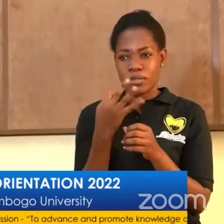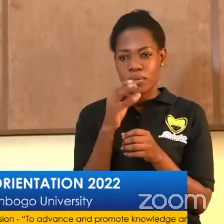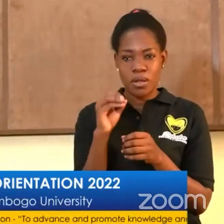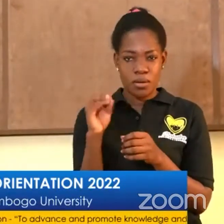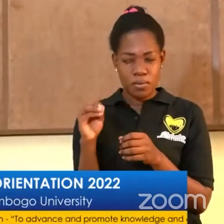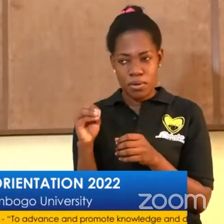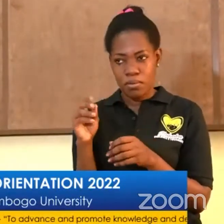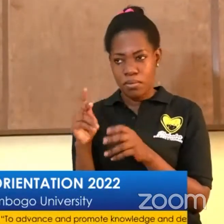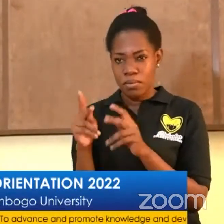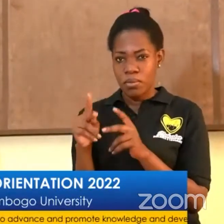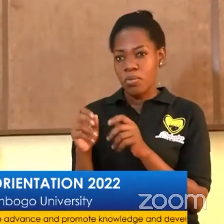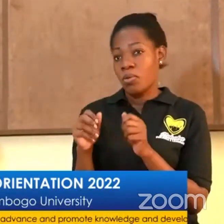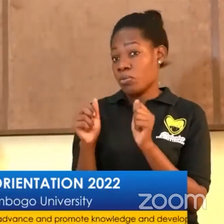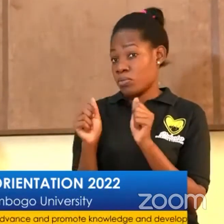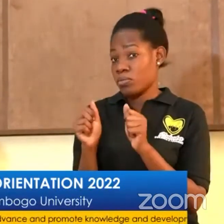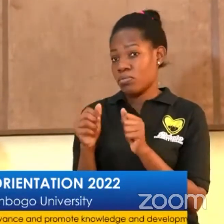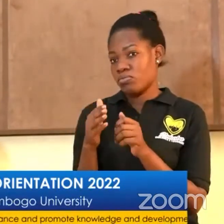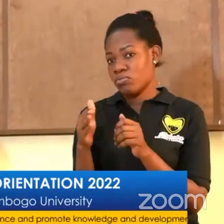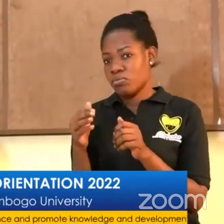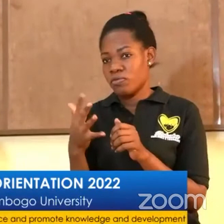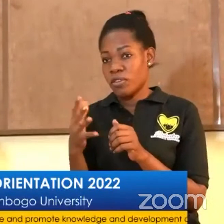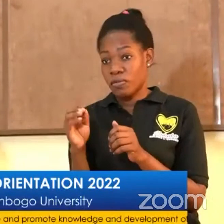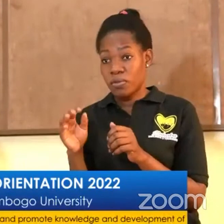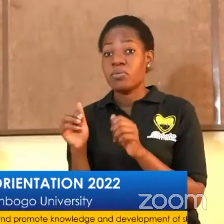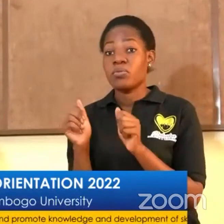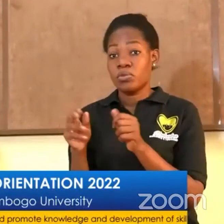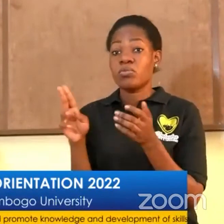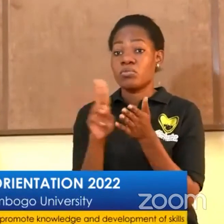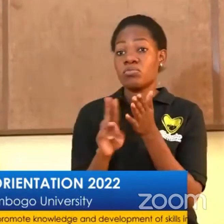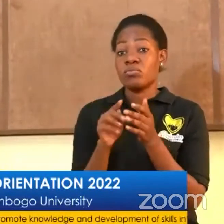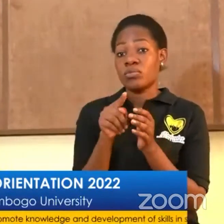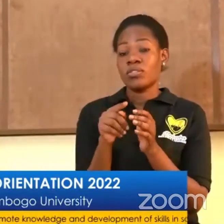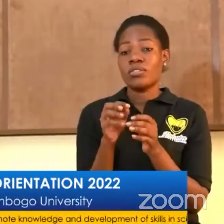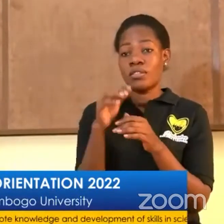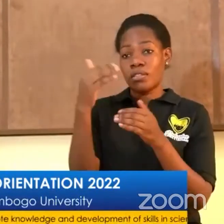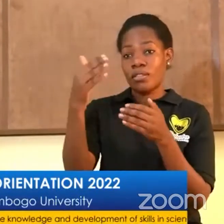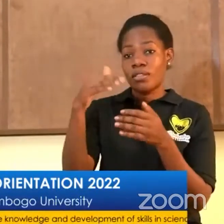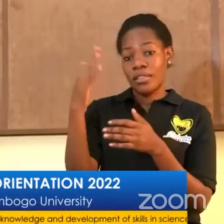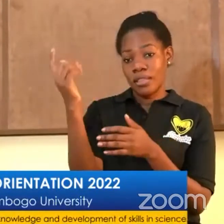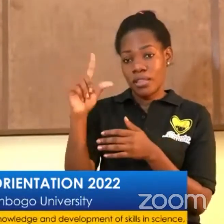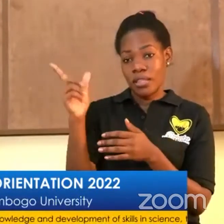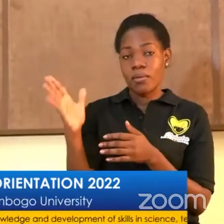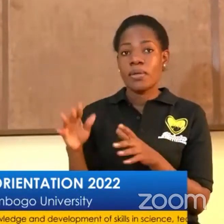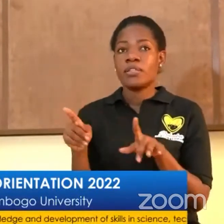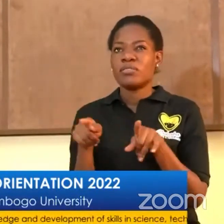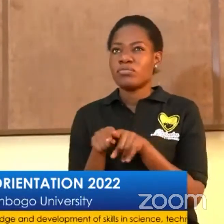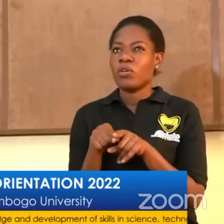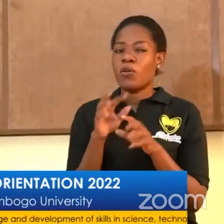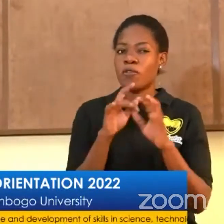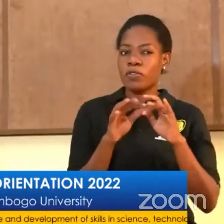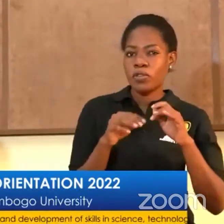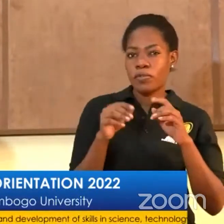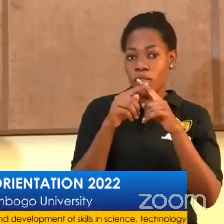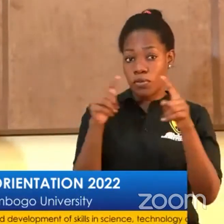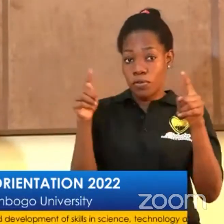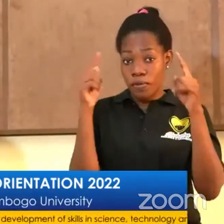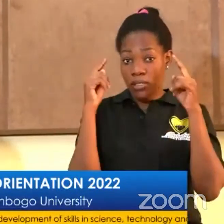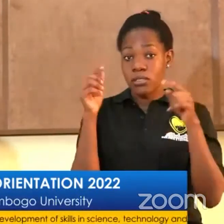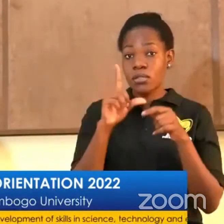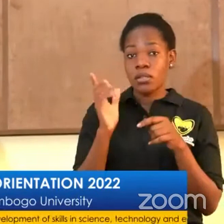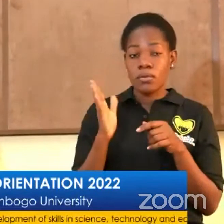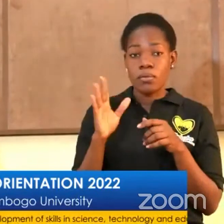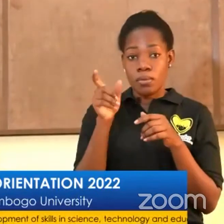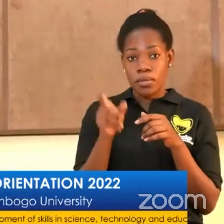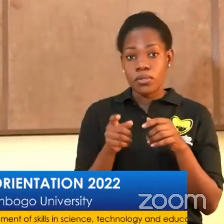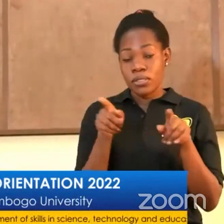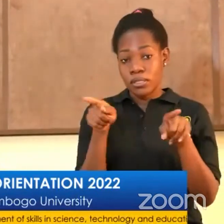500 users can use it at the same time. That's why you'll find the office of the university librarian. He sits there, and even